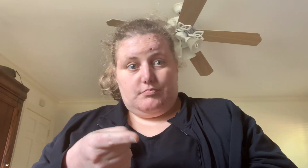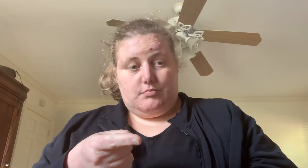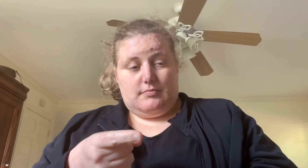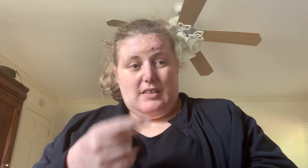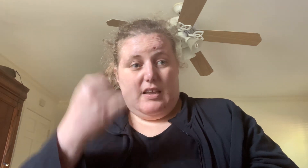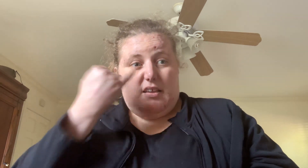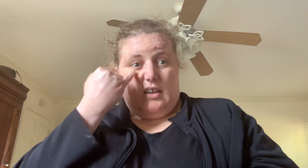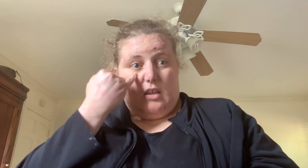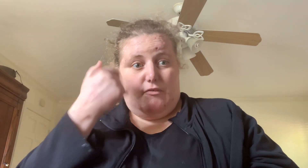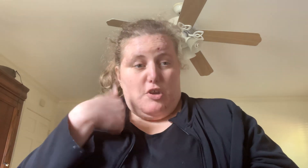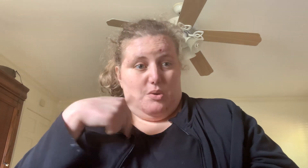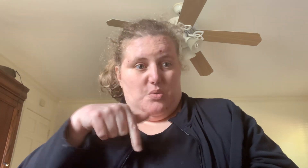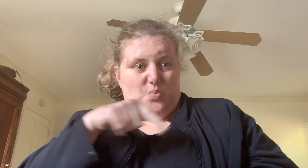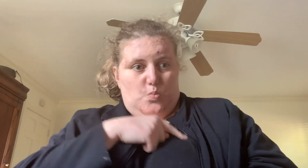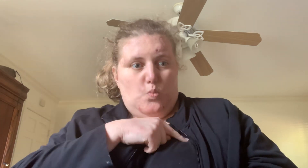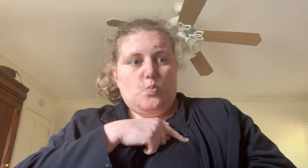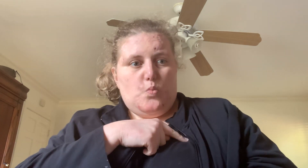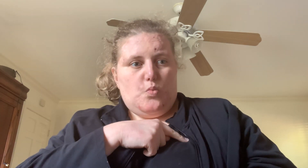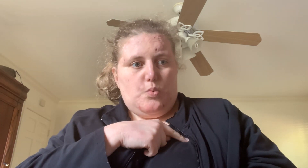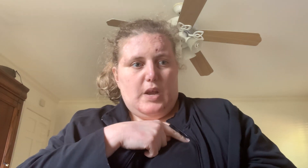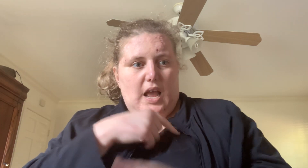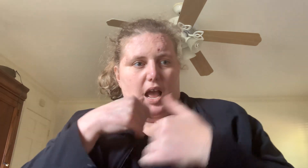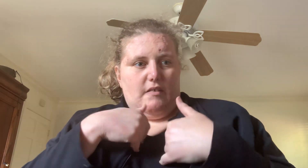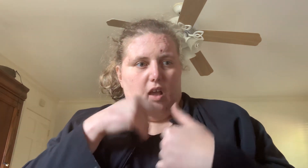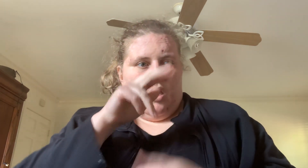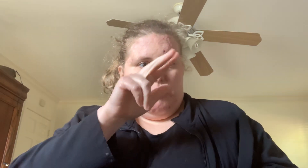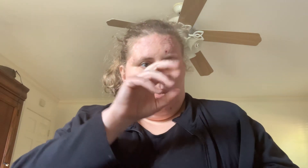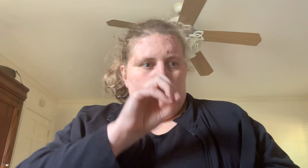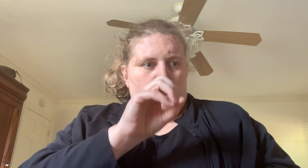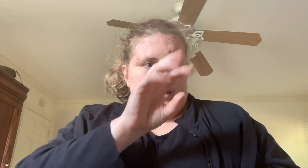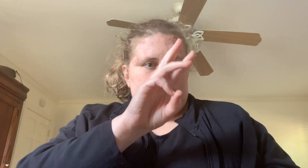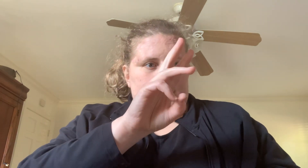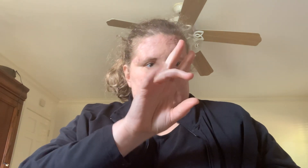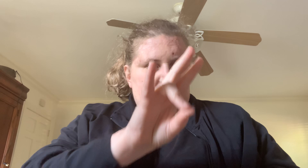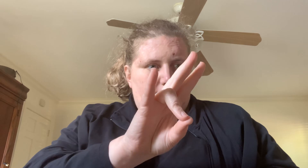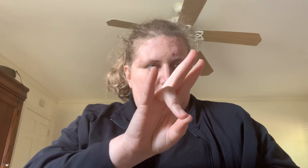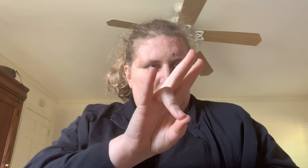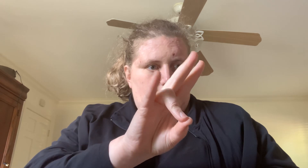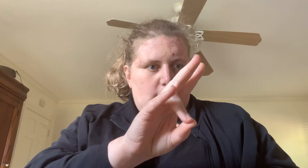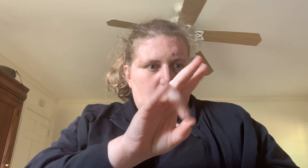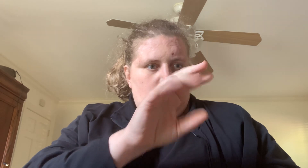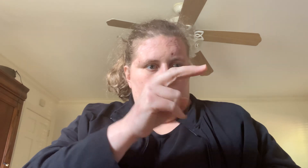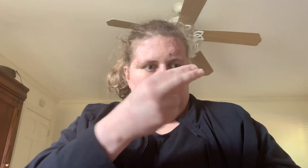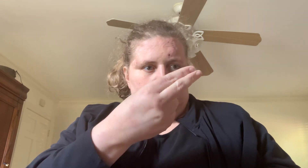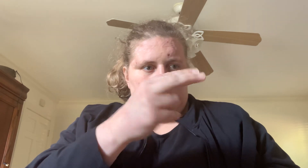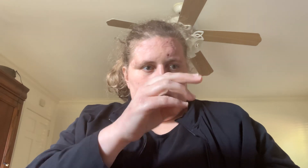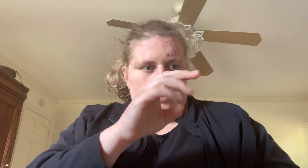we have 3.67 moles of HCl is in our reactant, we're going to produce